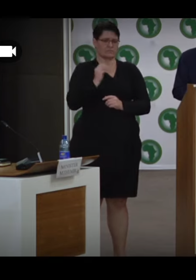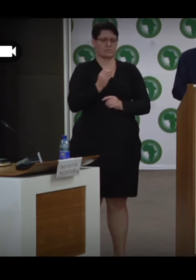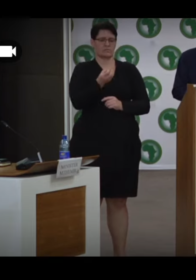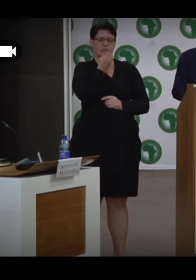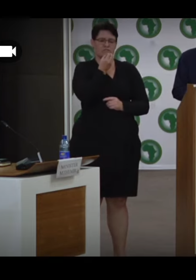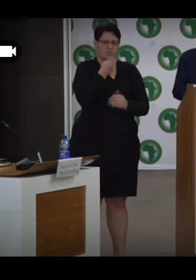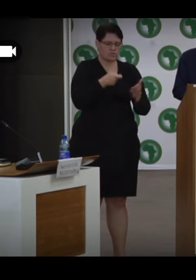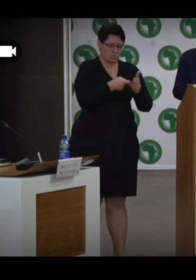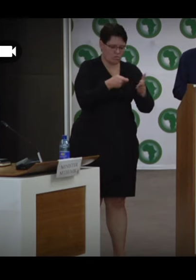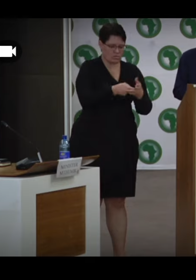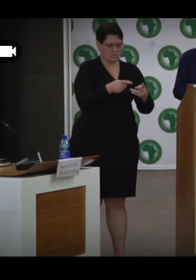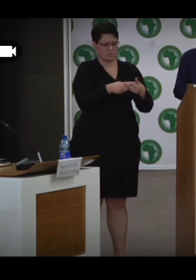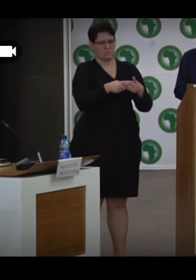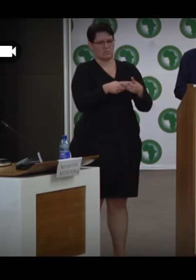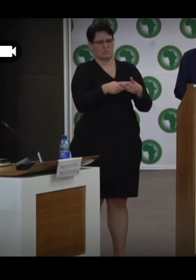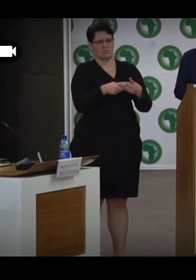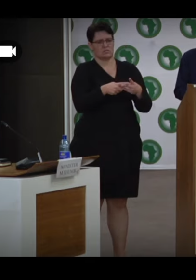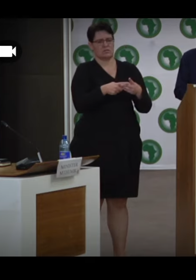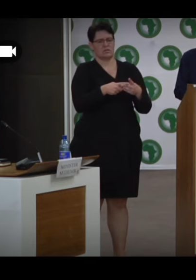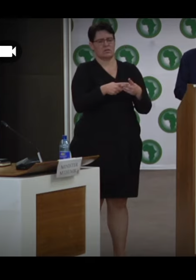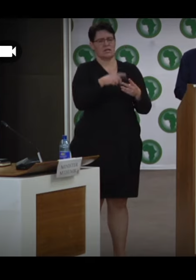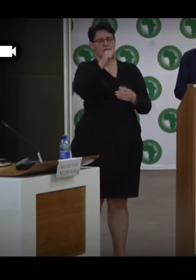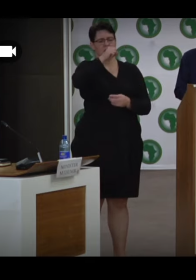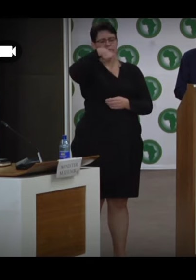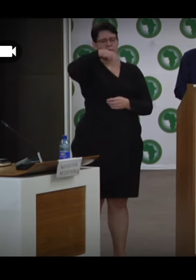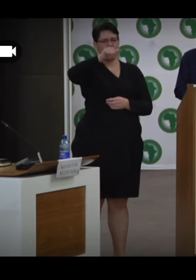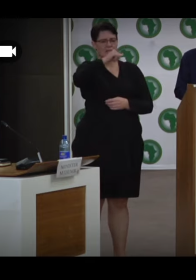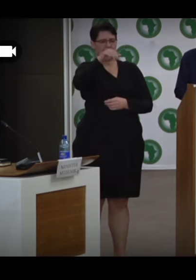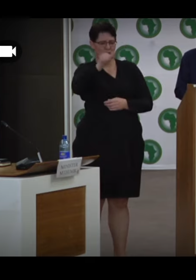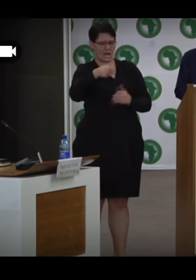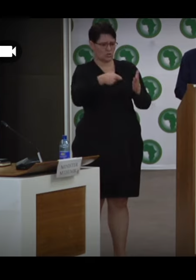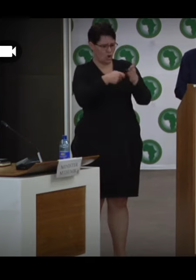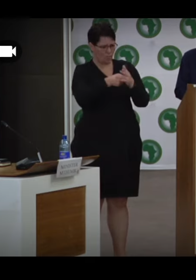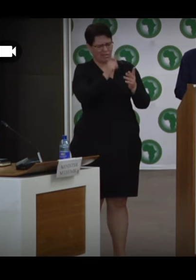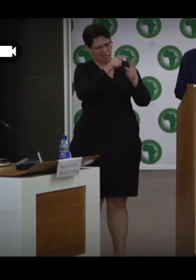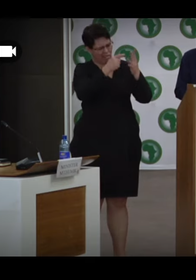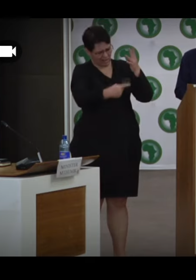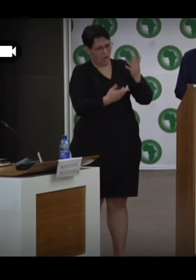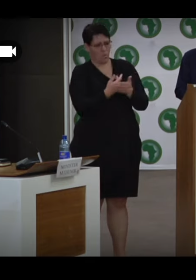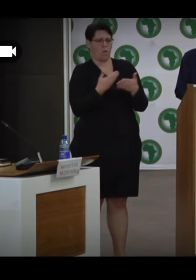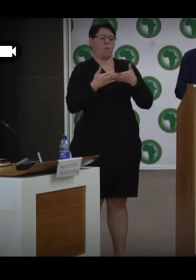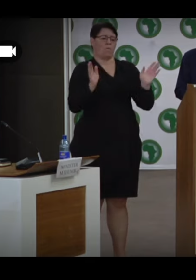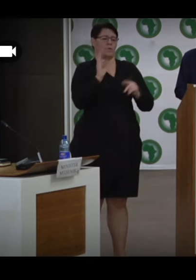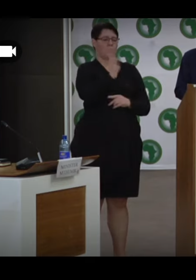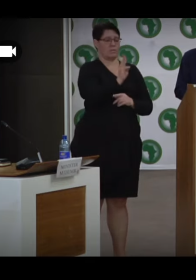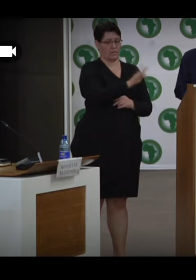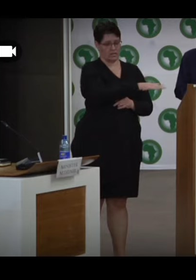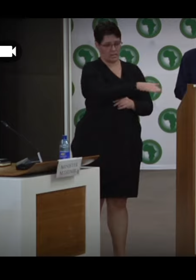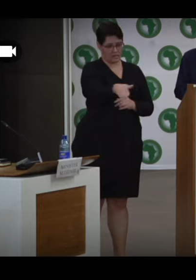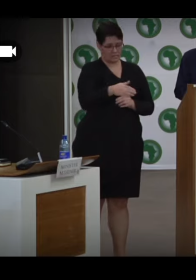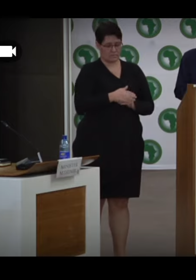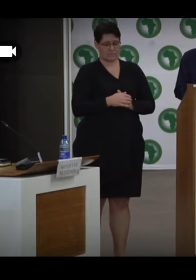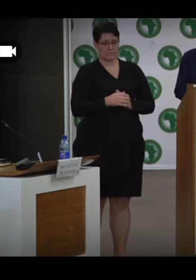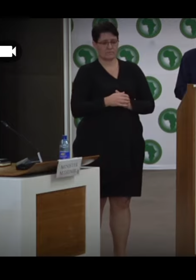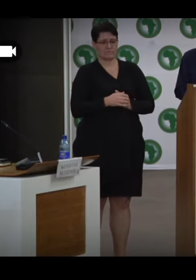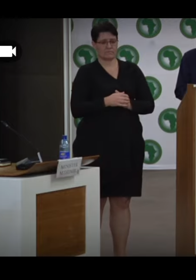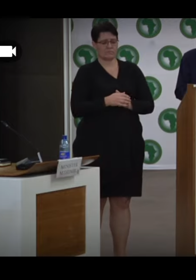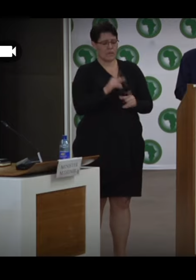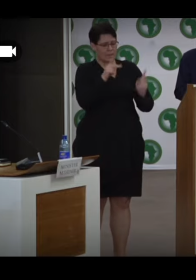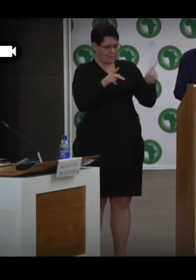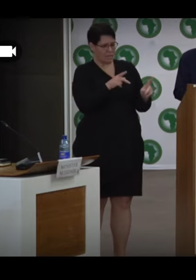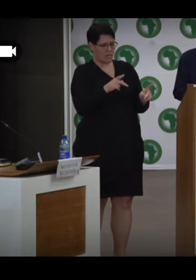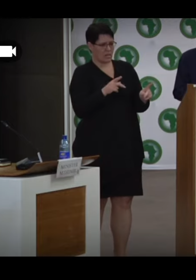stores, supermarkets, and spaza shops, I should add, will remain open during the lockdown. We call on our